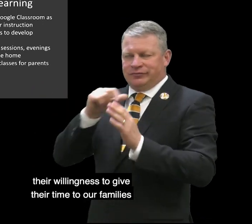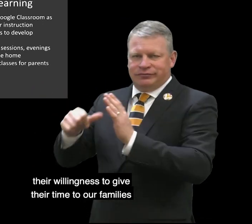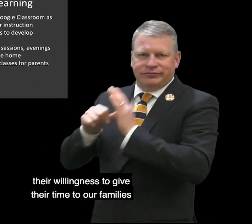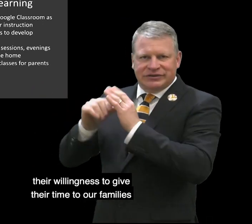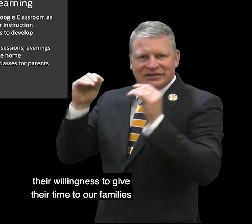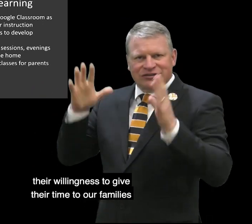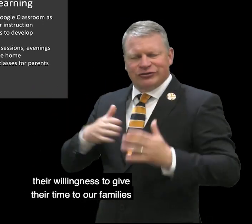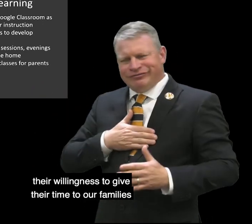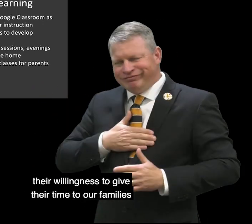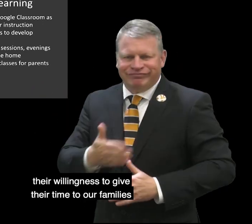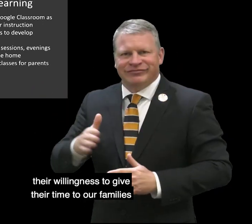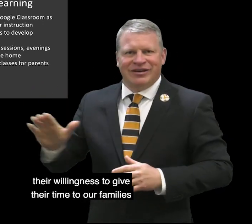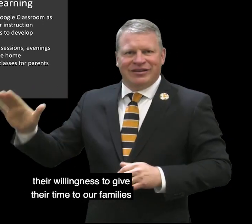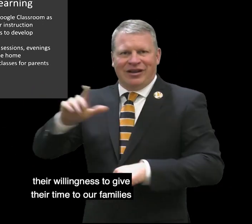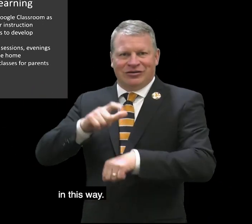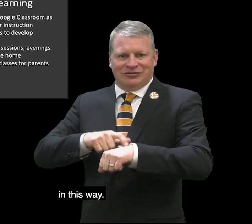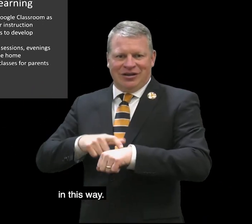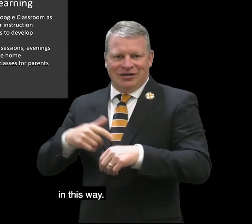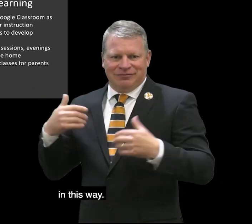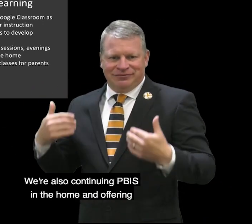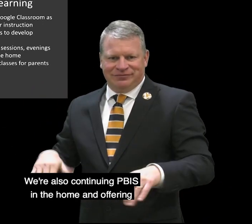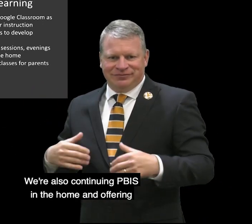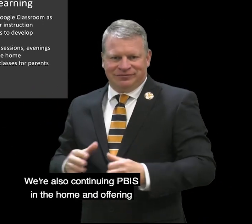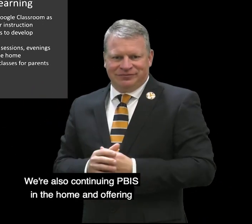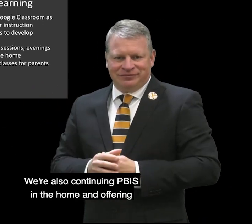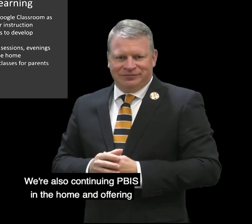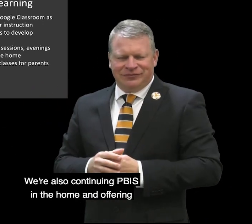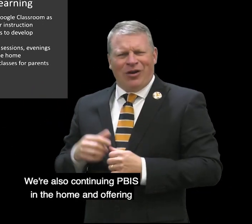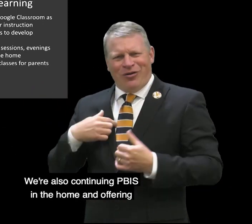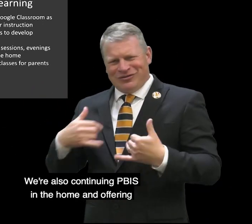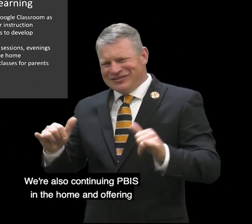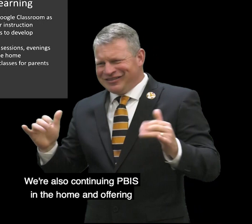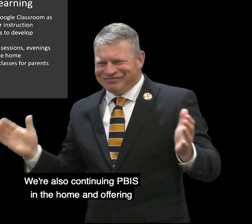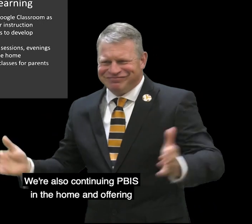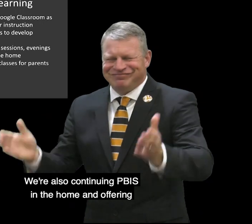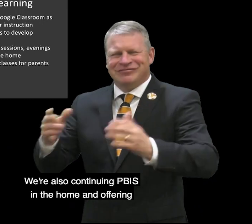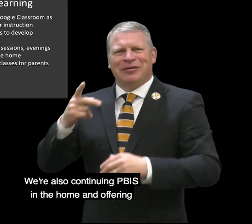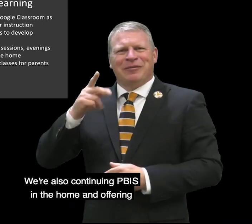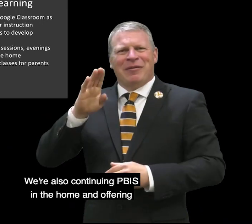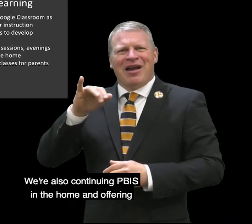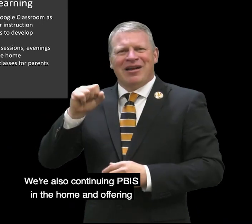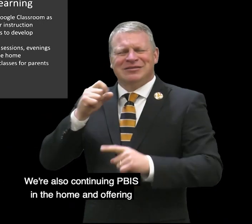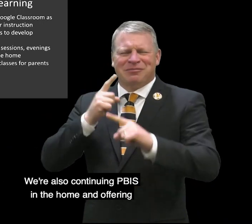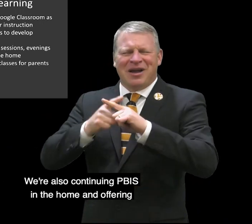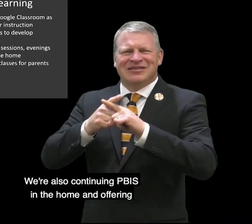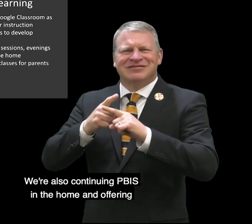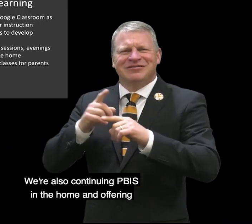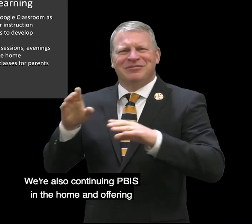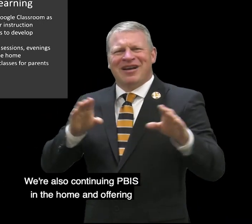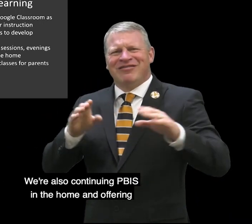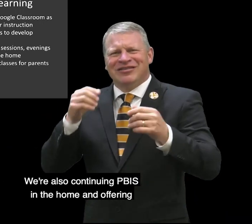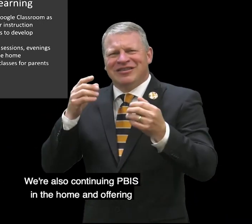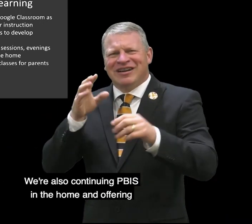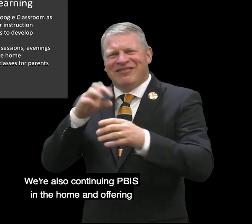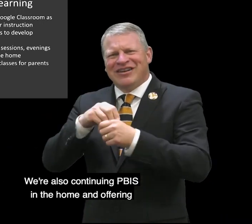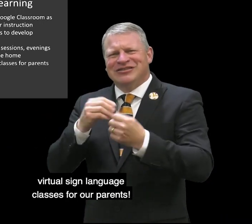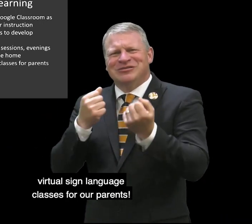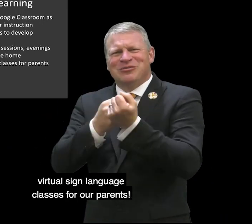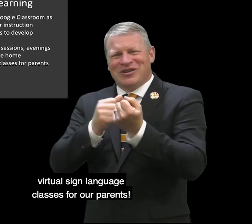these schedules, including shorter sessions and evening instruction as well. I am so impressed with our dedicated teachers and their willingness to give their time